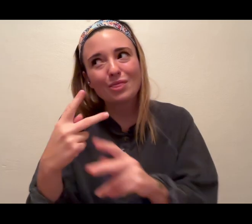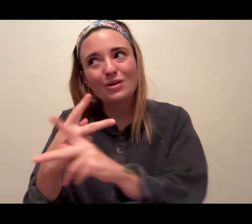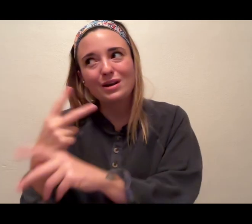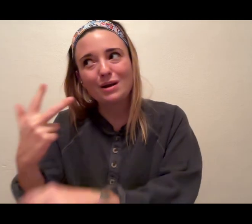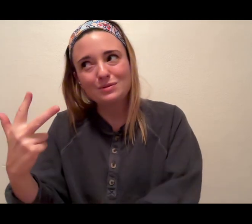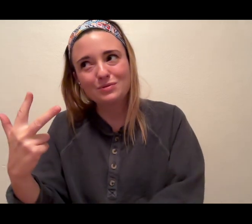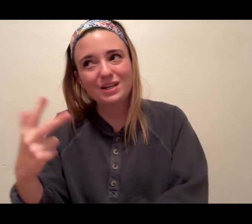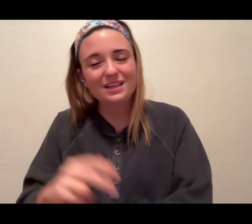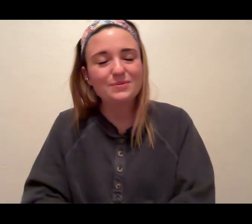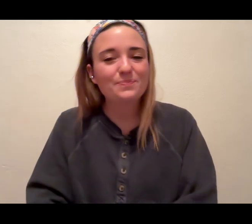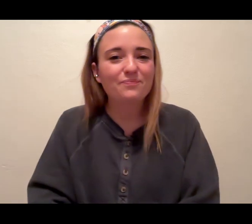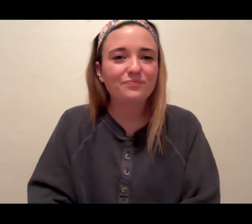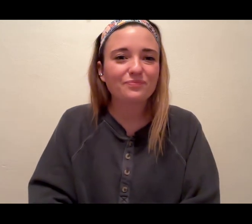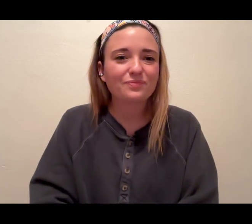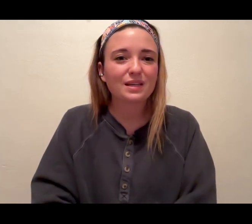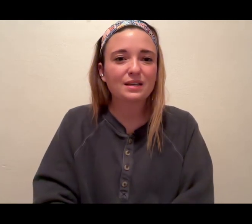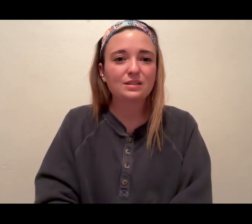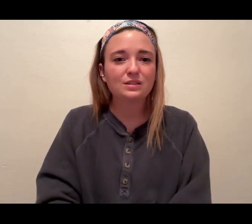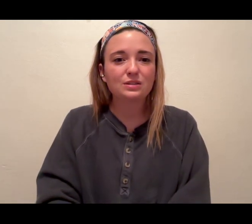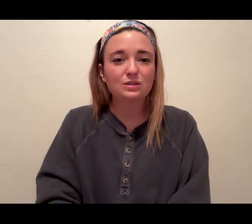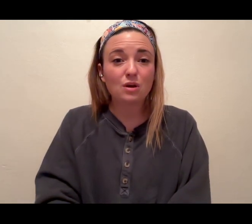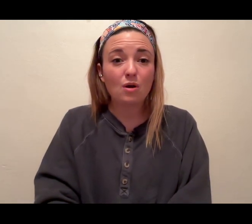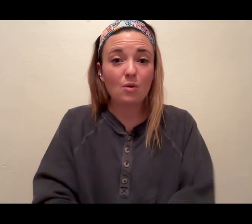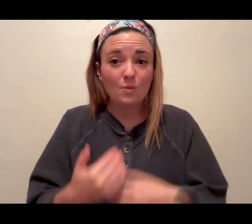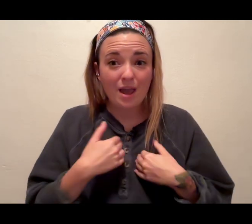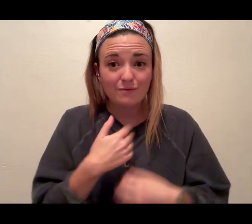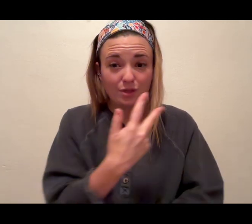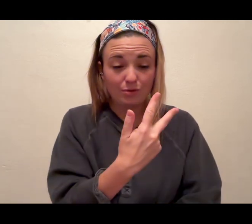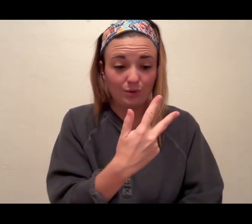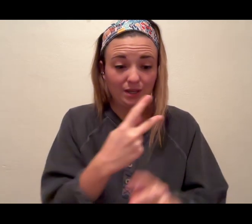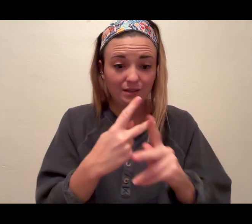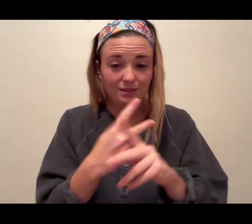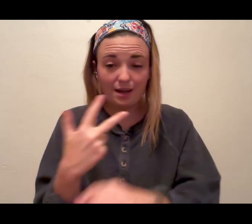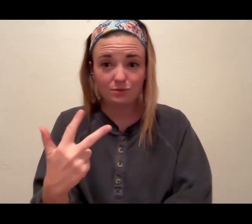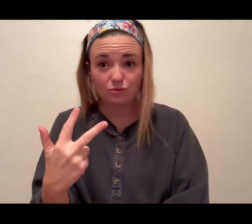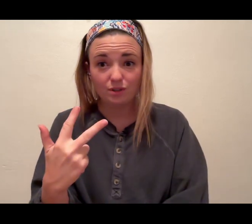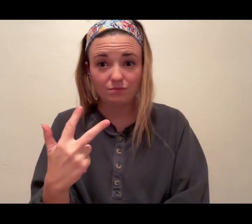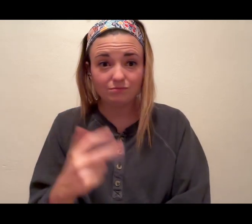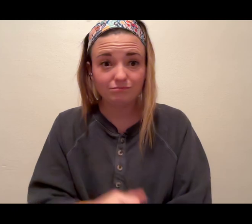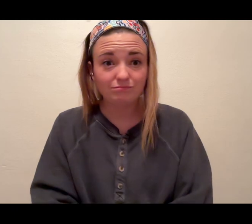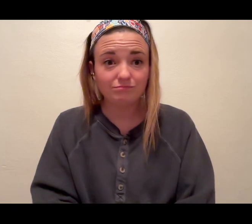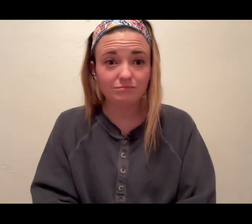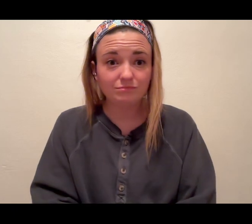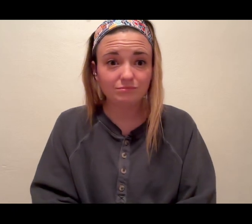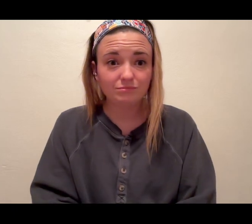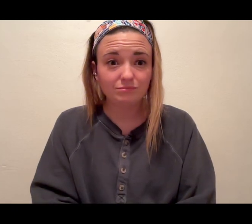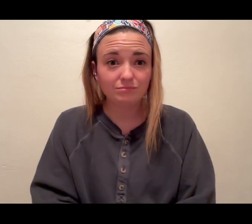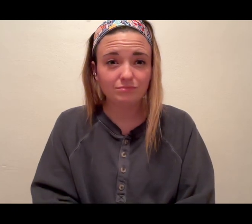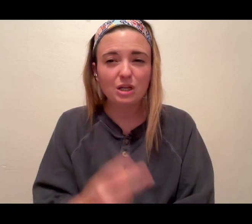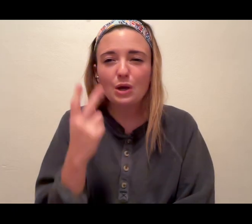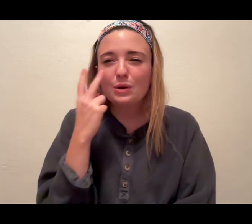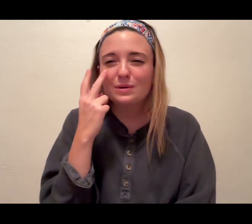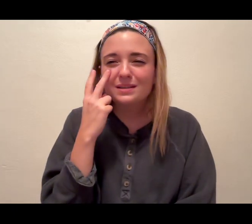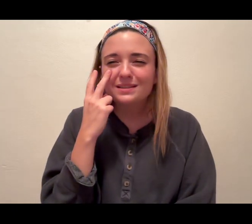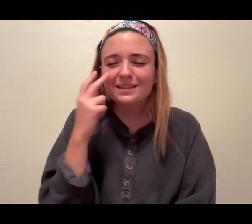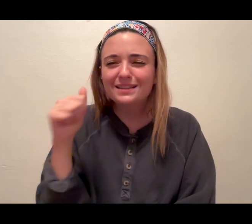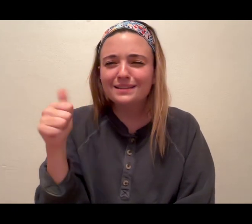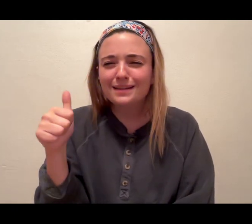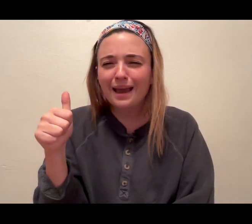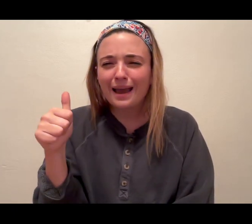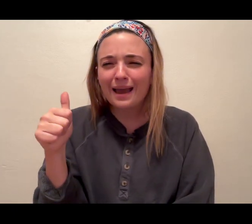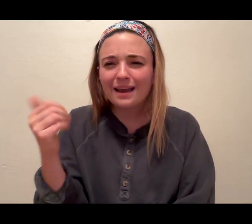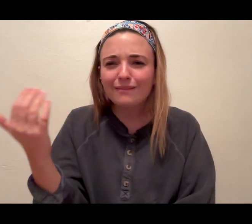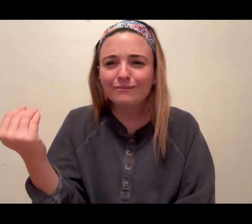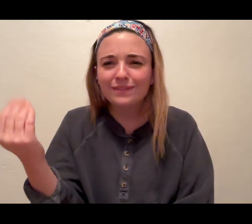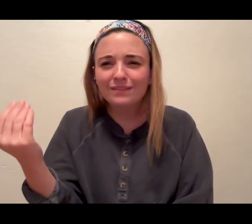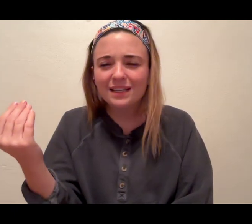better. So we have 3 times 3. Now with this 10 and 15, just leave the x alone for a minute, but the